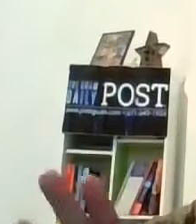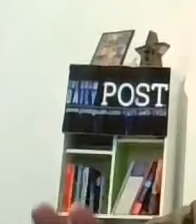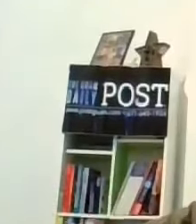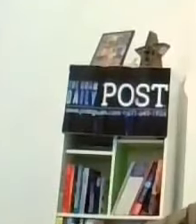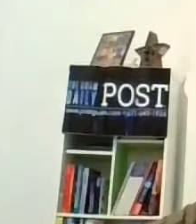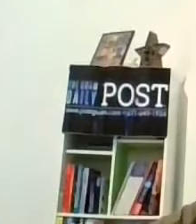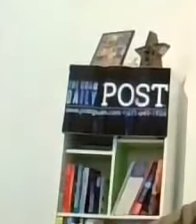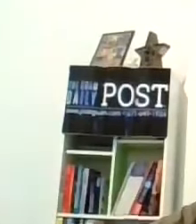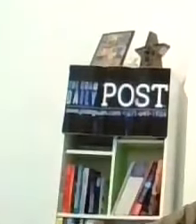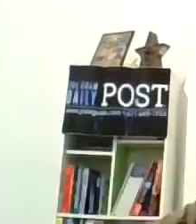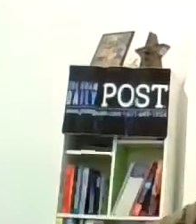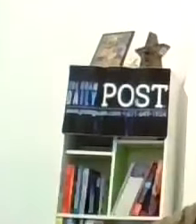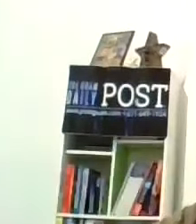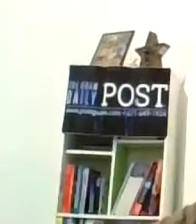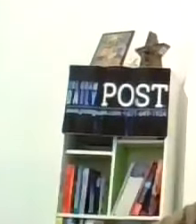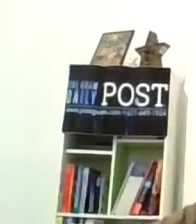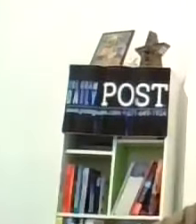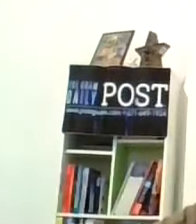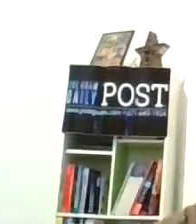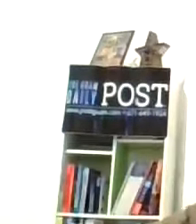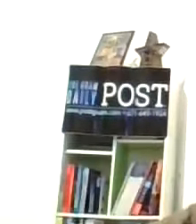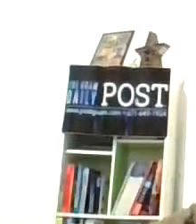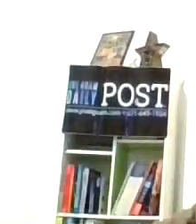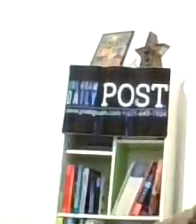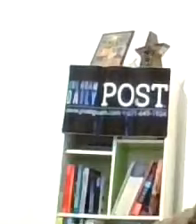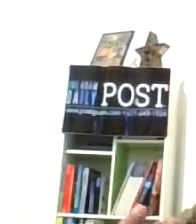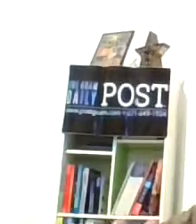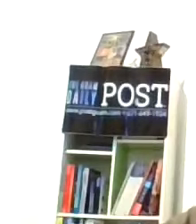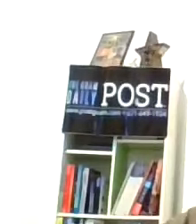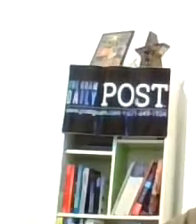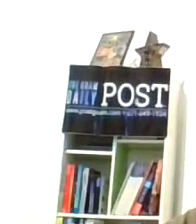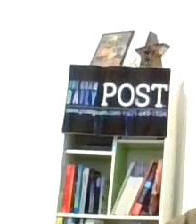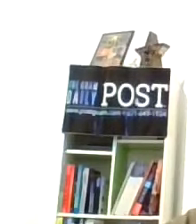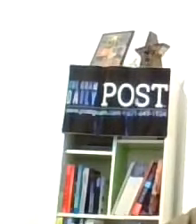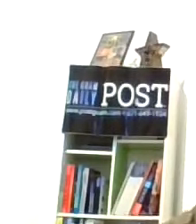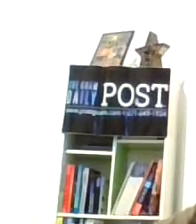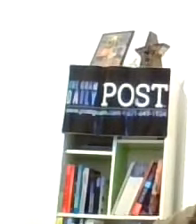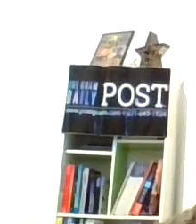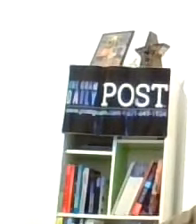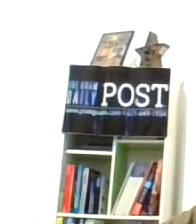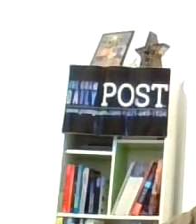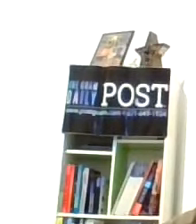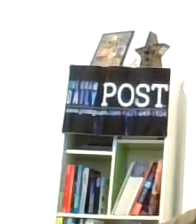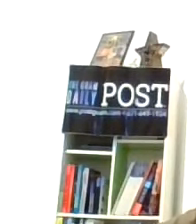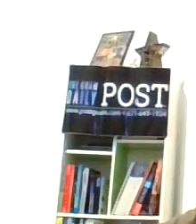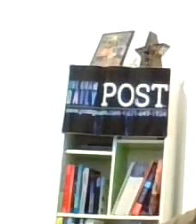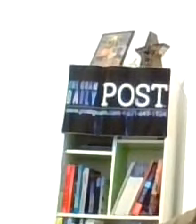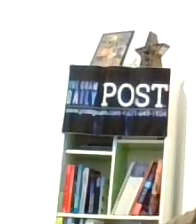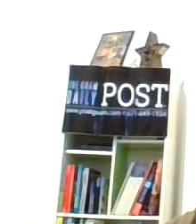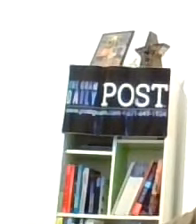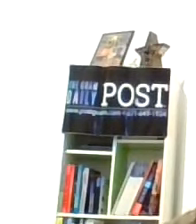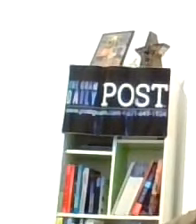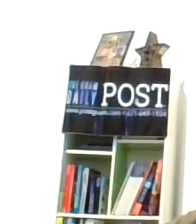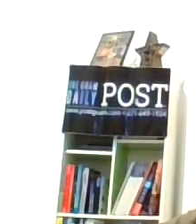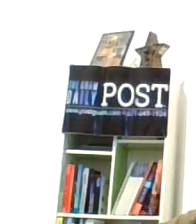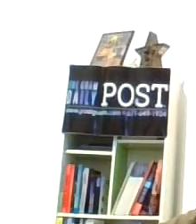know we just spoke about the assistance for businesses and the concerns coming out of there, but there's still a lot of the concerns about people losing their jobs or a loss